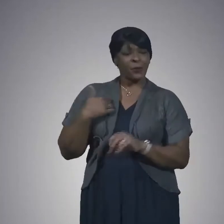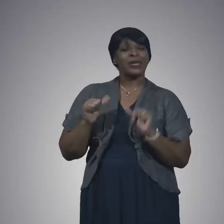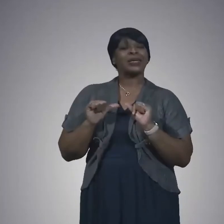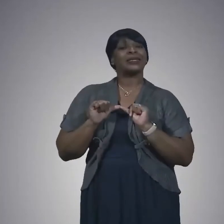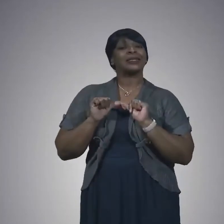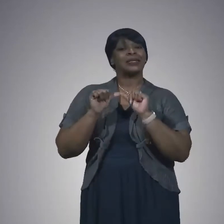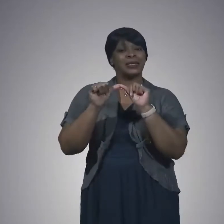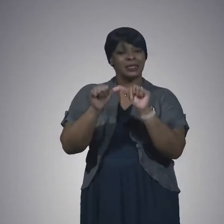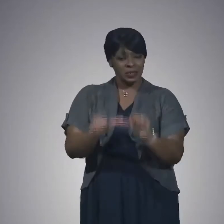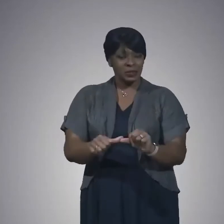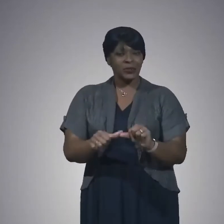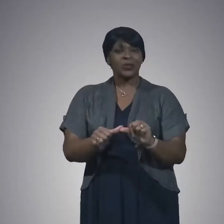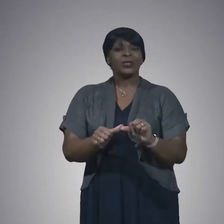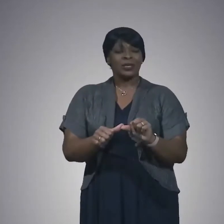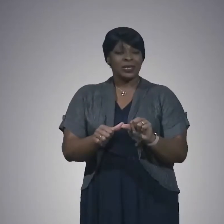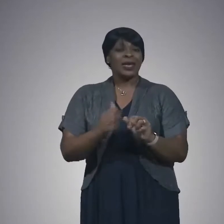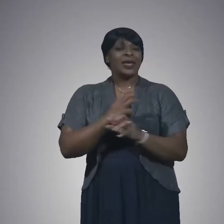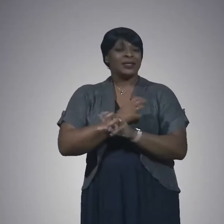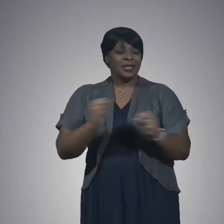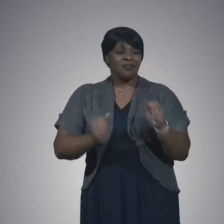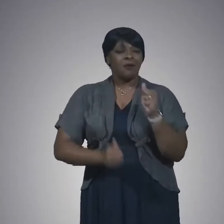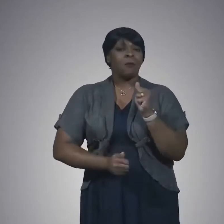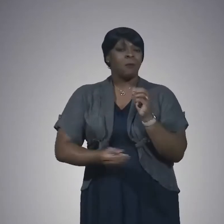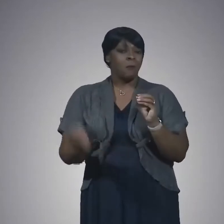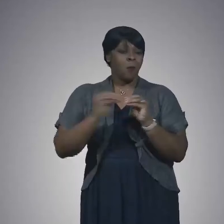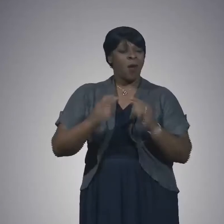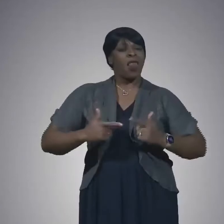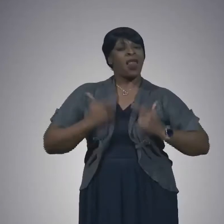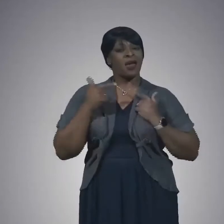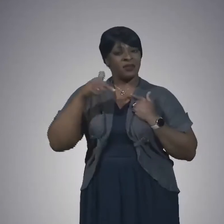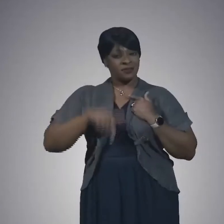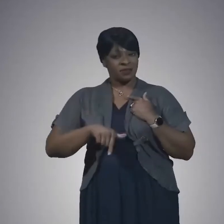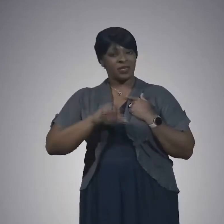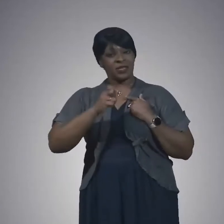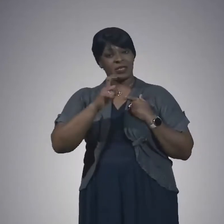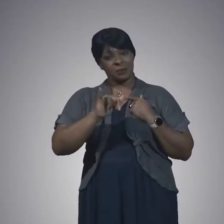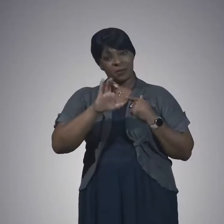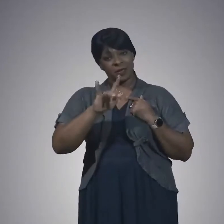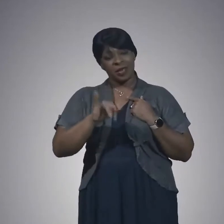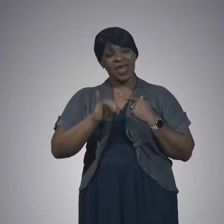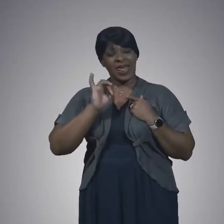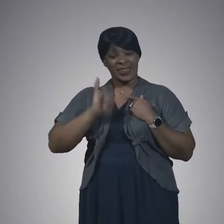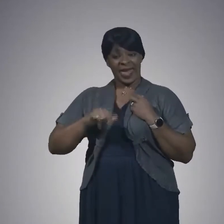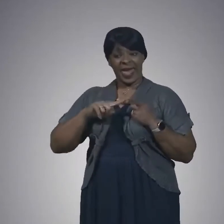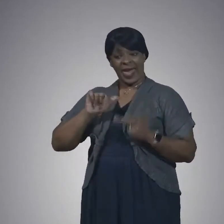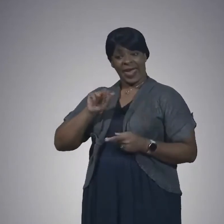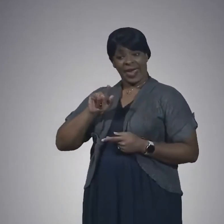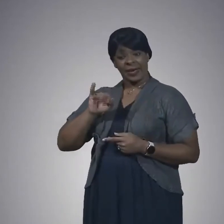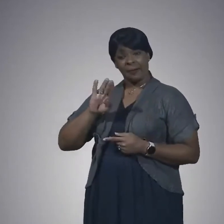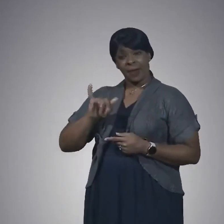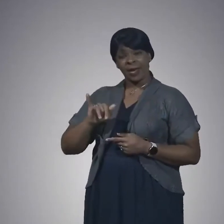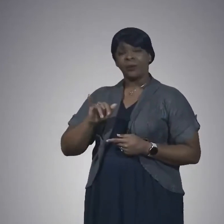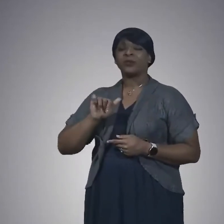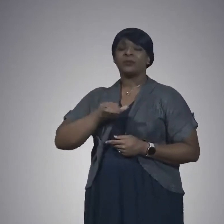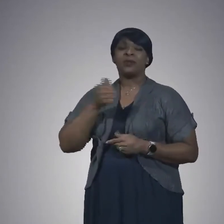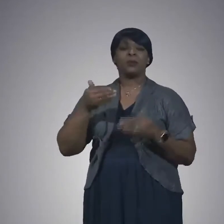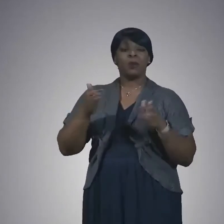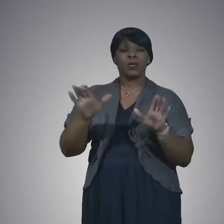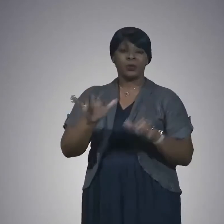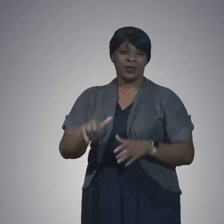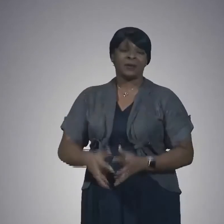continue to save the most lives in Shelby County, and monoclonal antibodies is just one of those ways that we're able to do that.